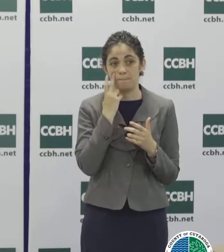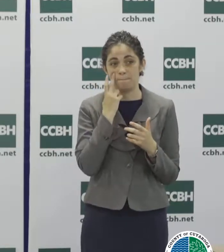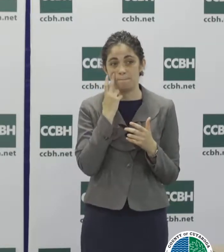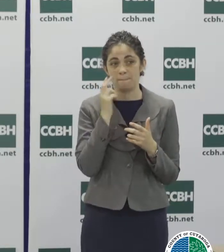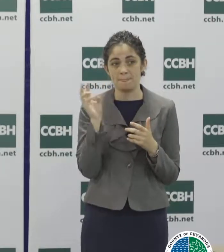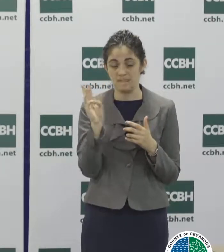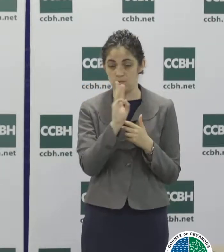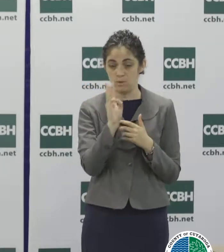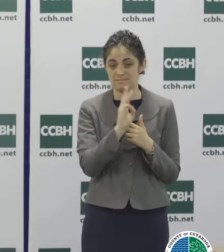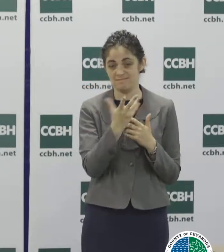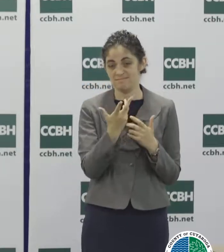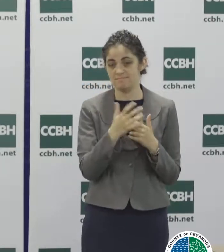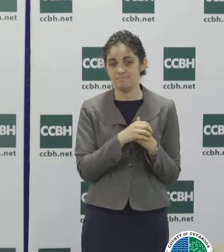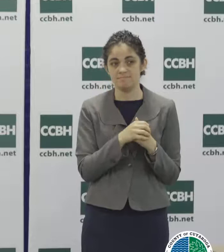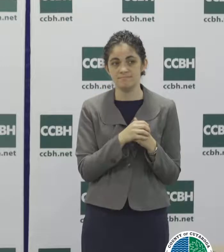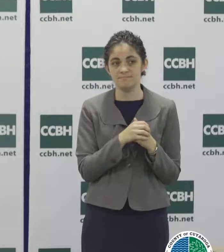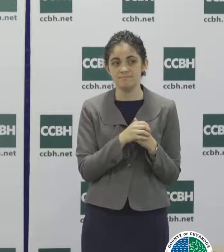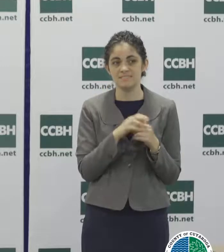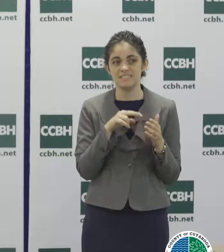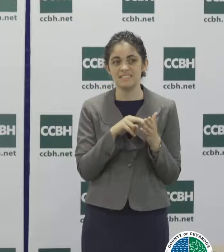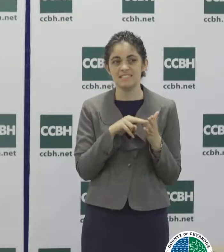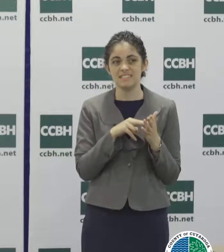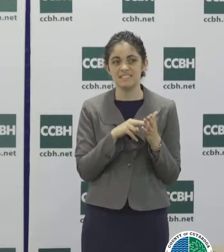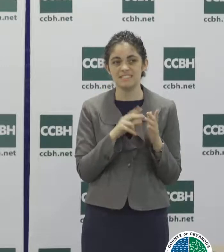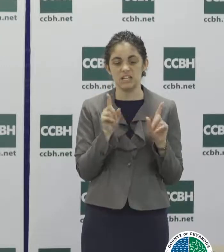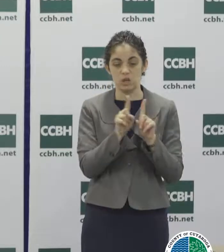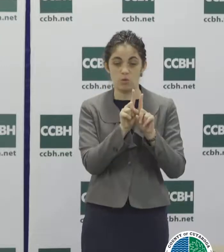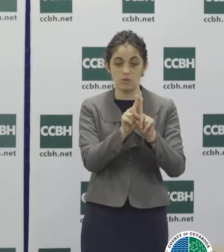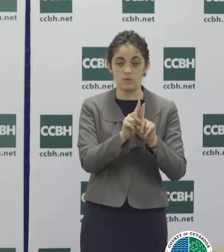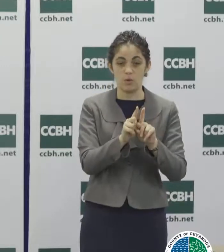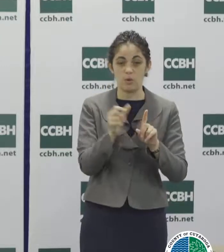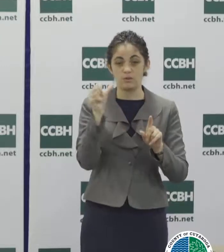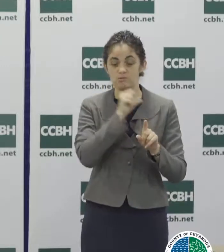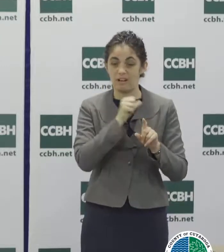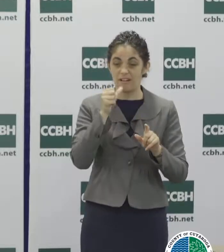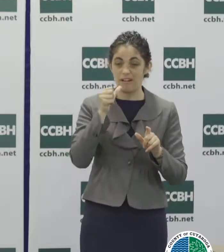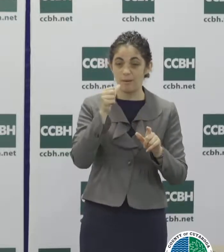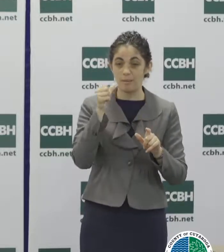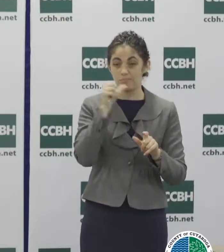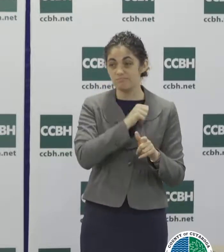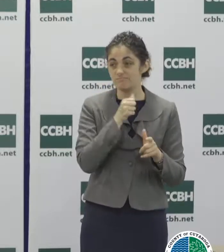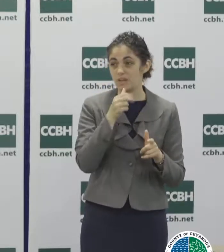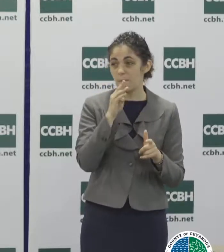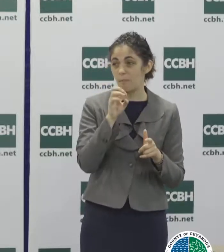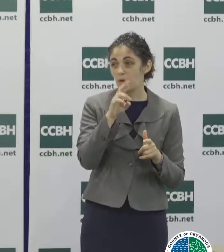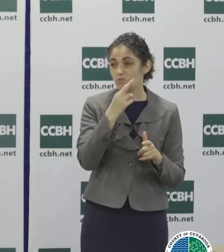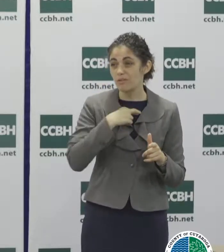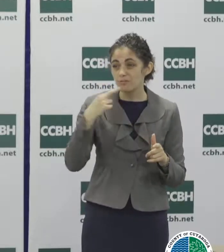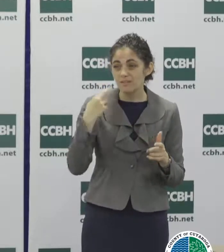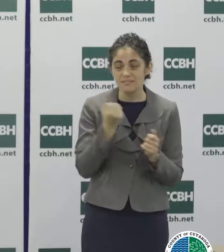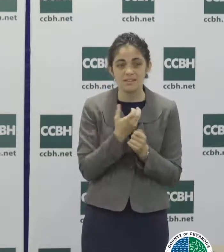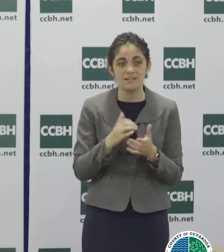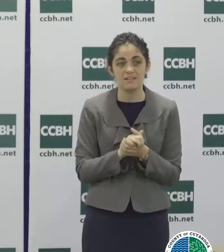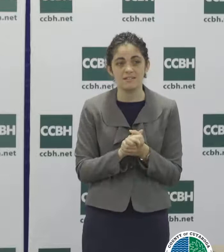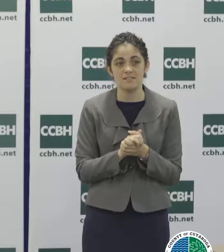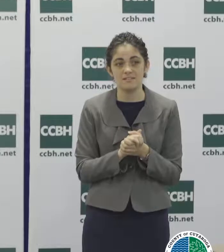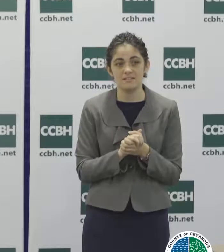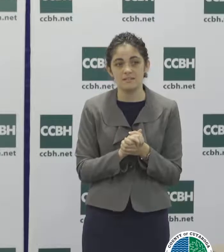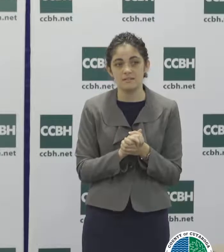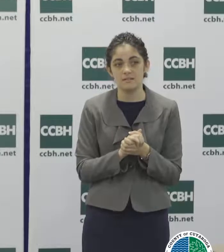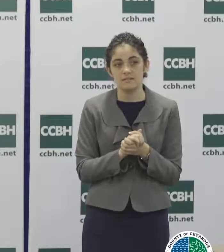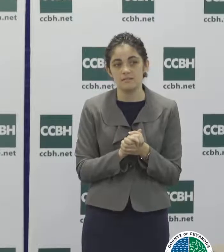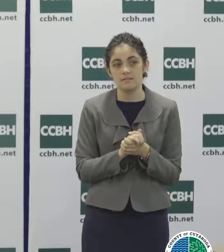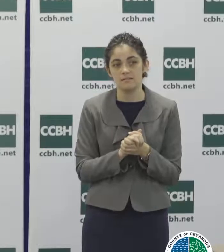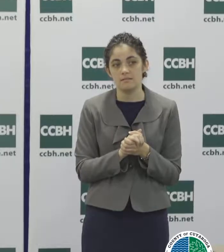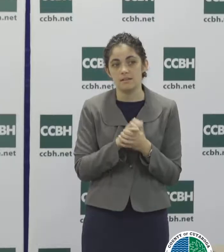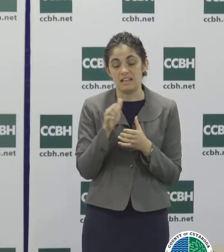west side of town, standing up in close proximity, drinking at bars, restaurants. Is there any